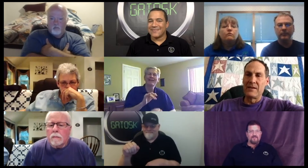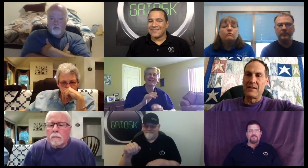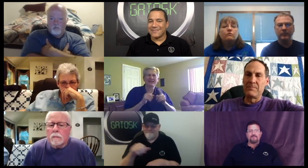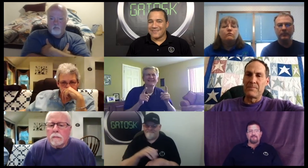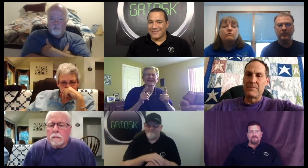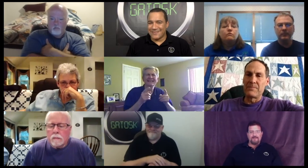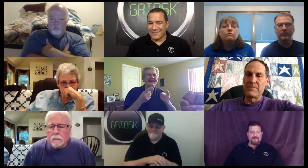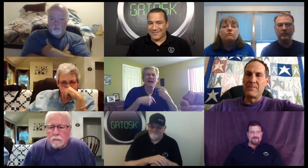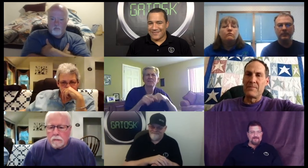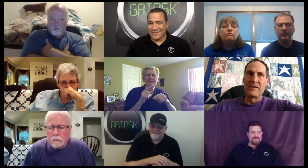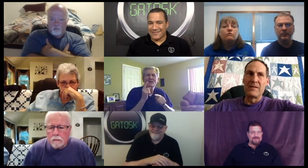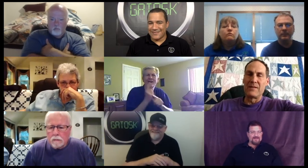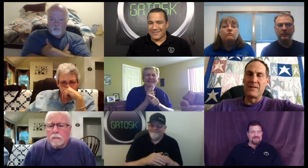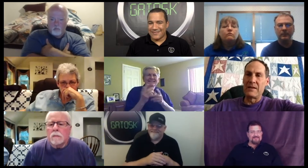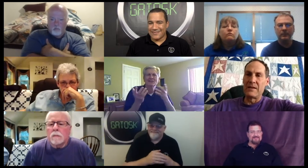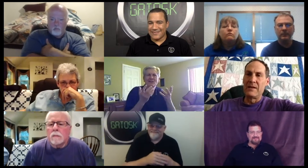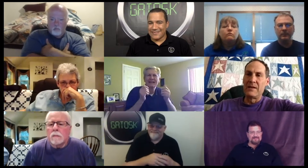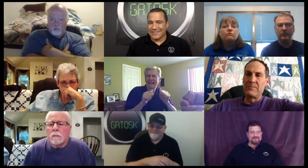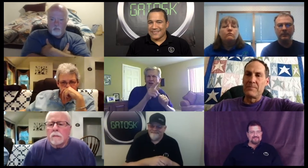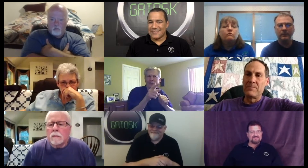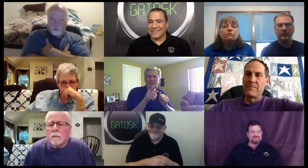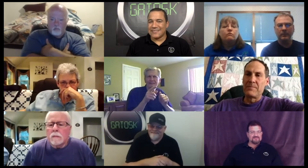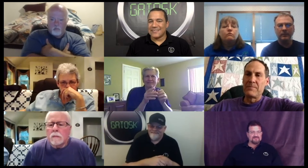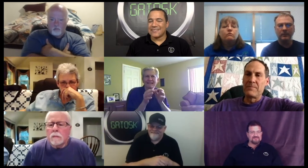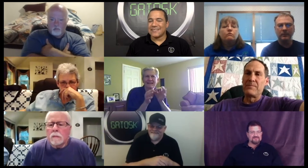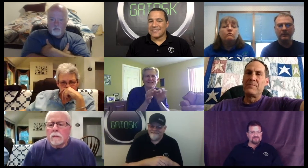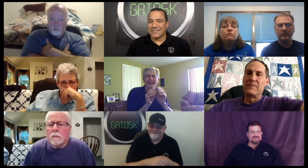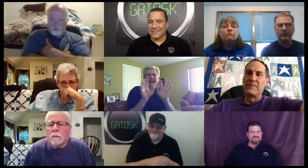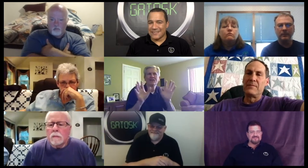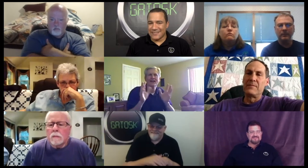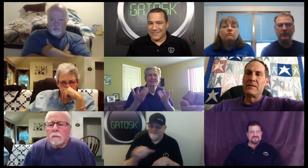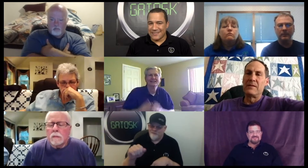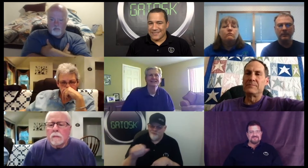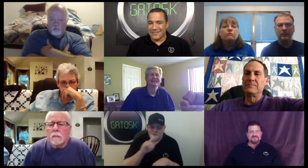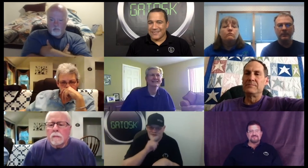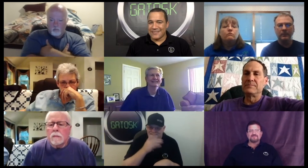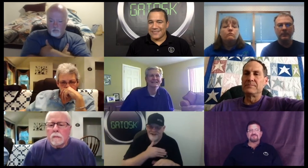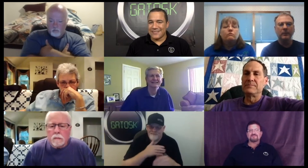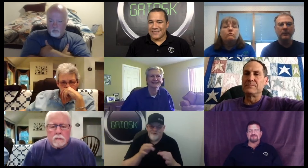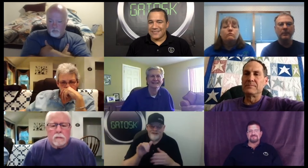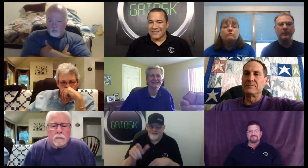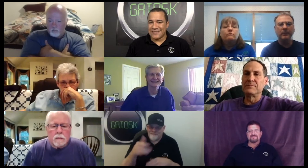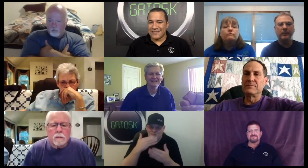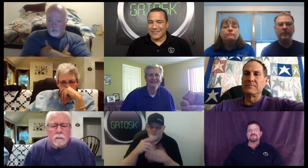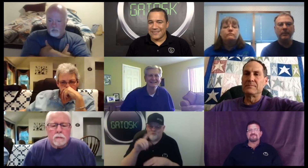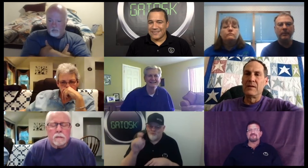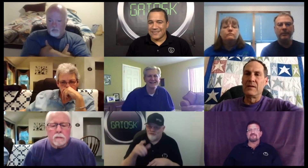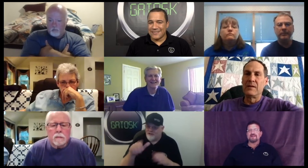to, but it doesn't come out right. Can you explain, maybe clarify that? That's a really